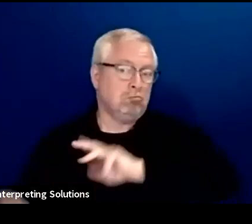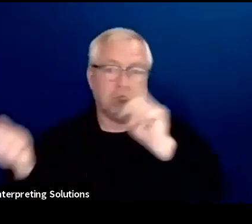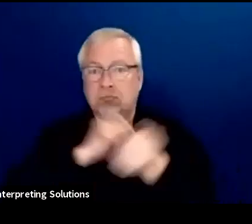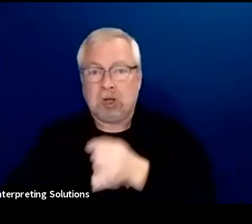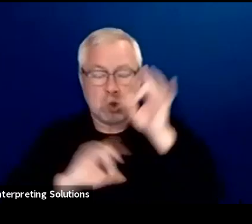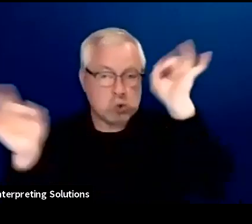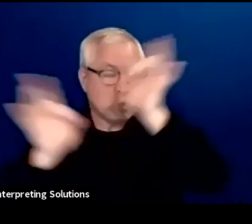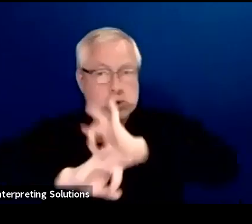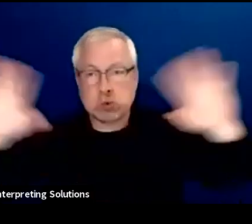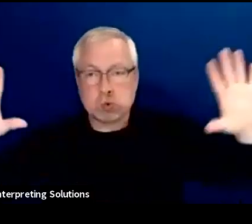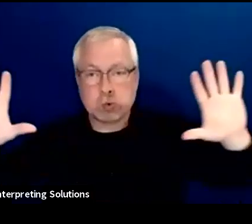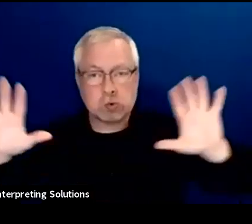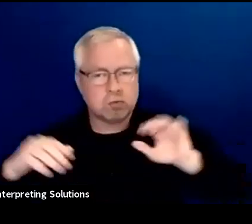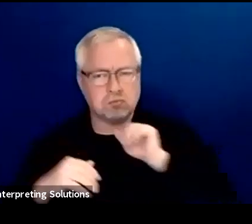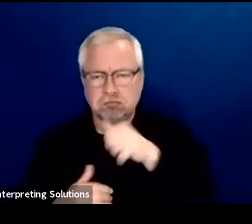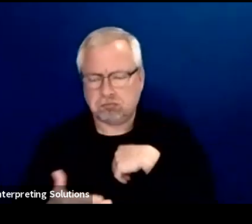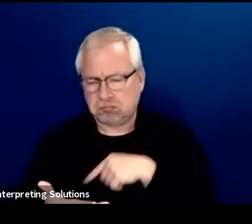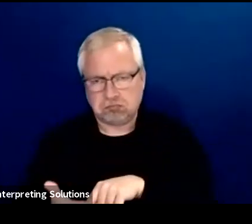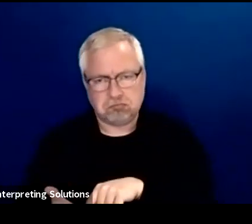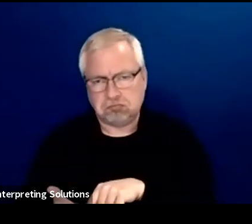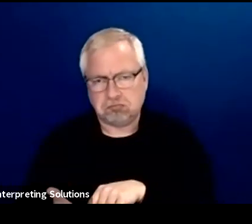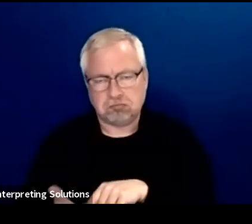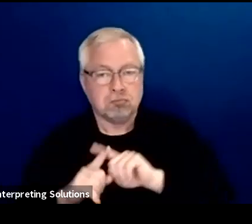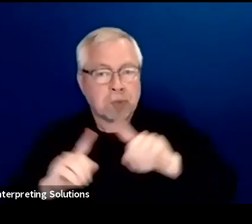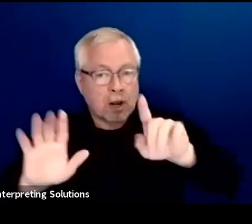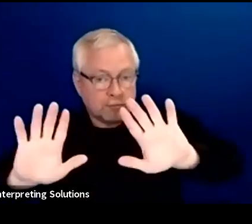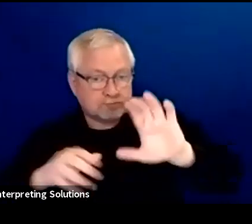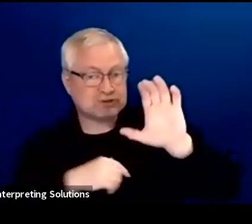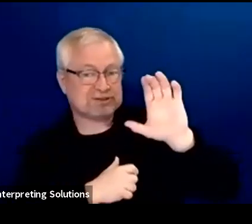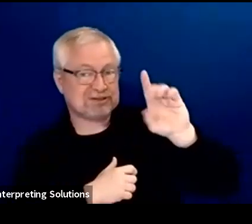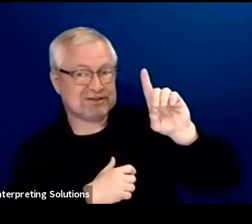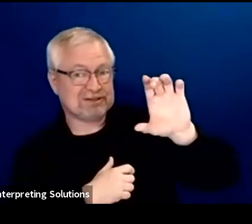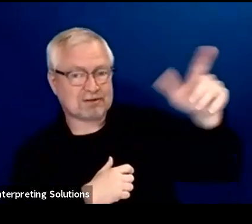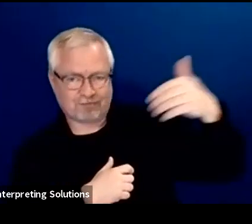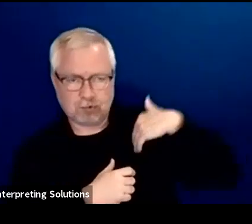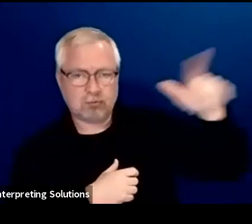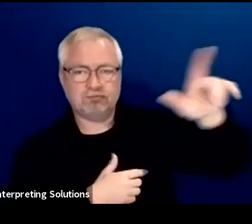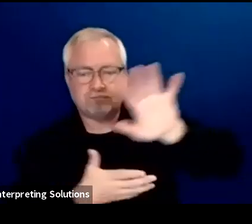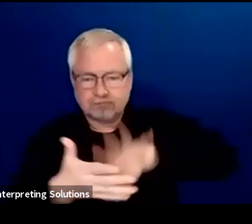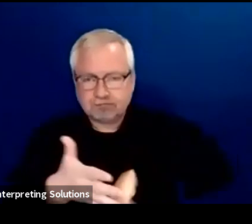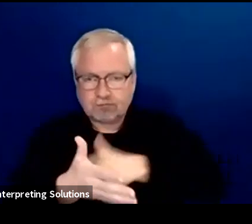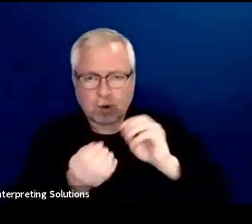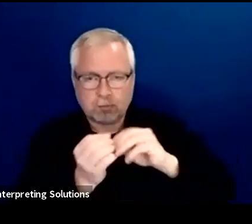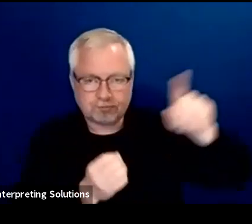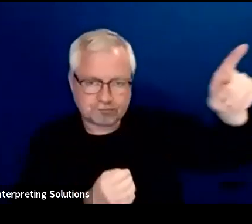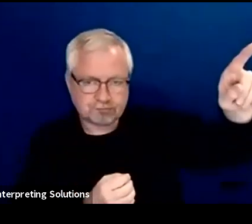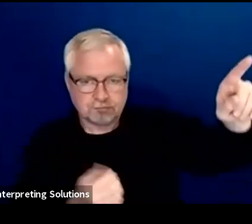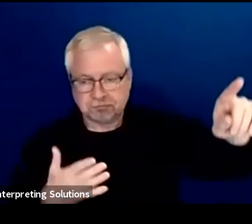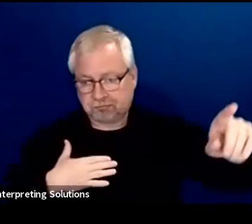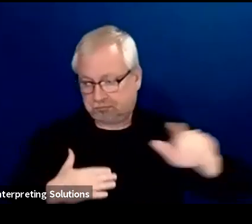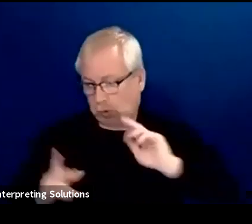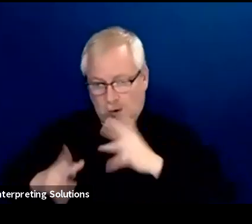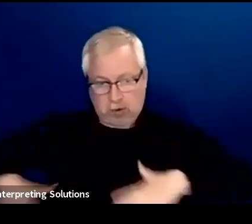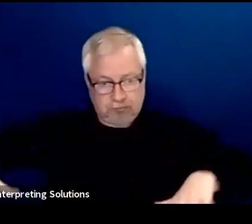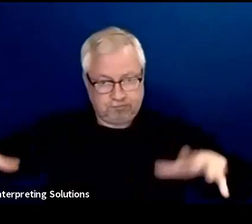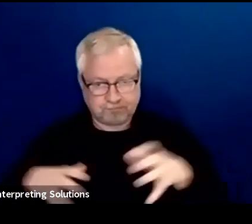ones that are out there. Certainly CDC is modeling. I think our folks are updating what we had and keeping in mind that this